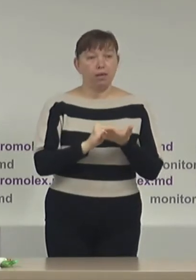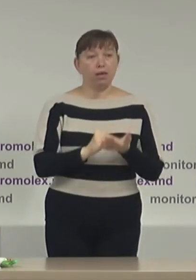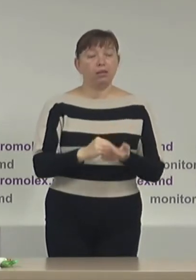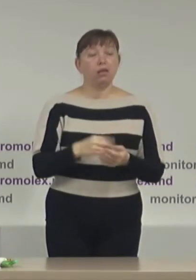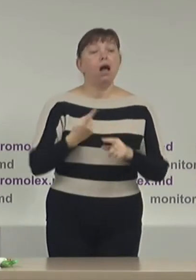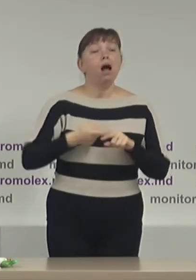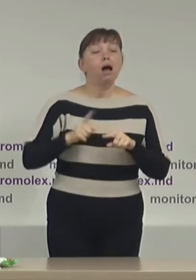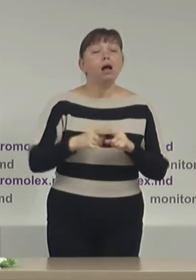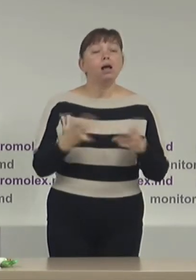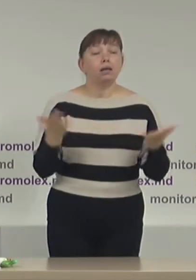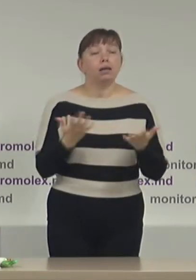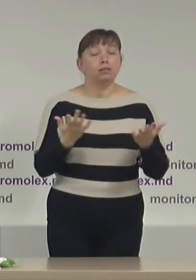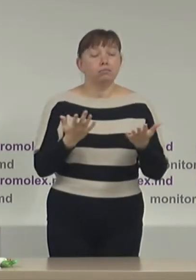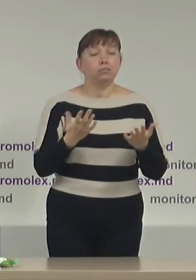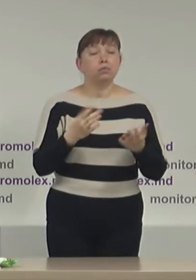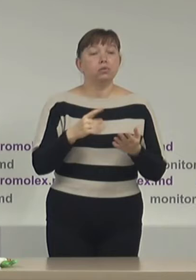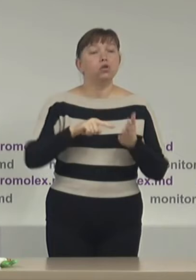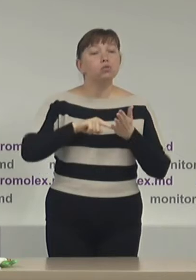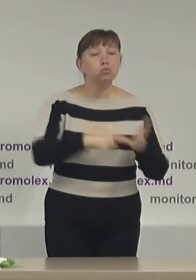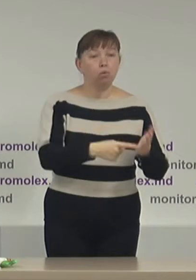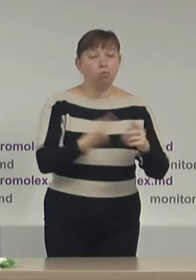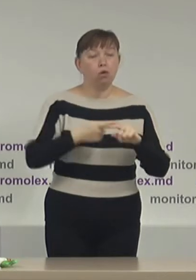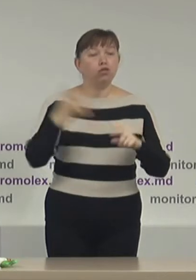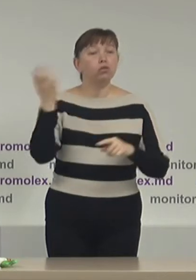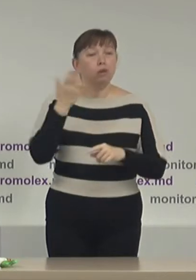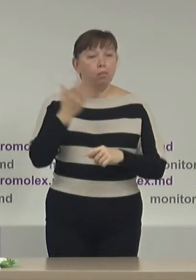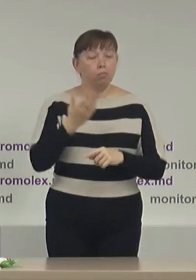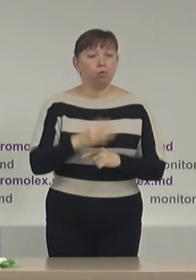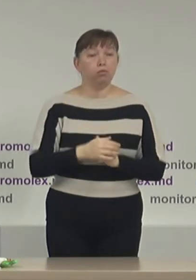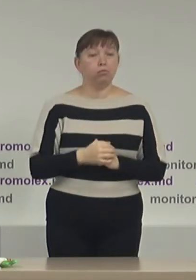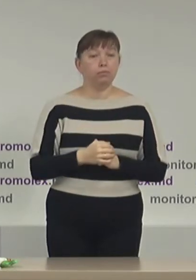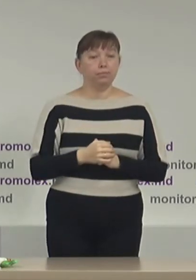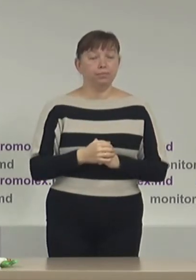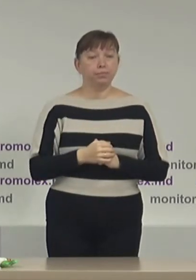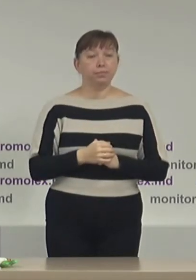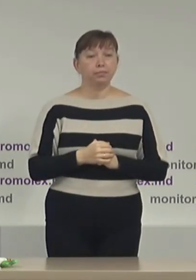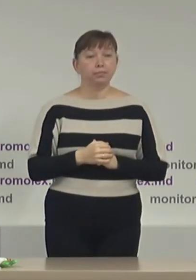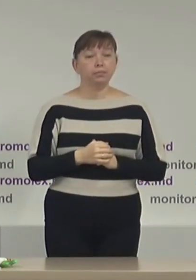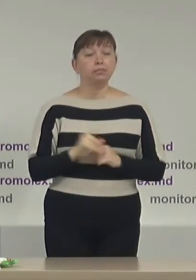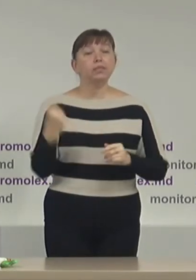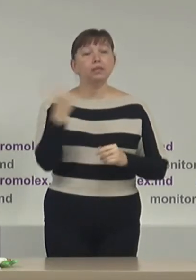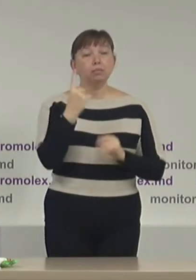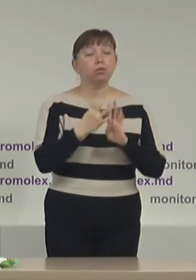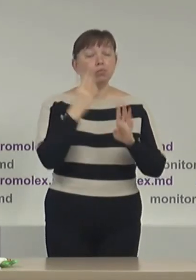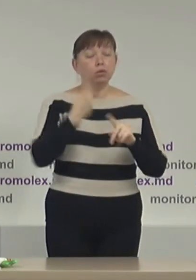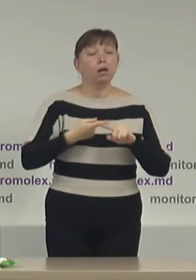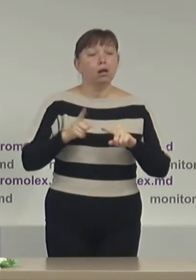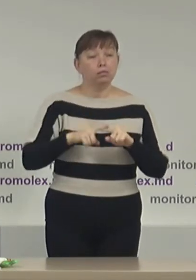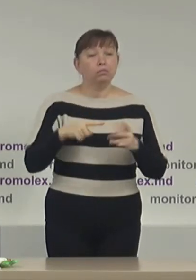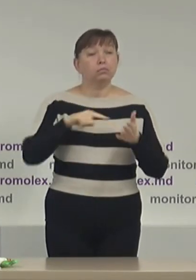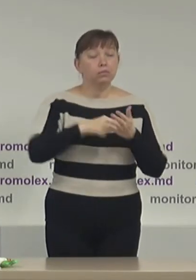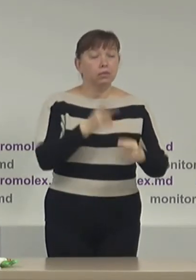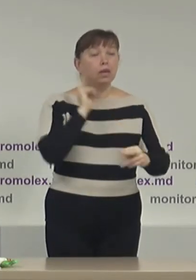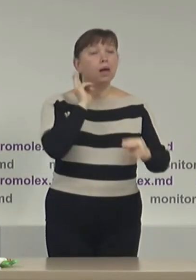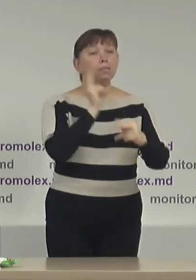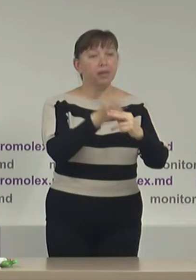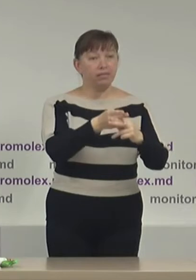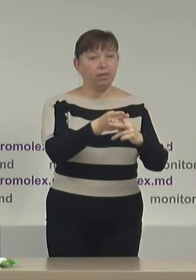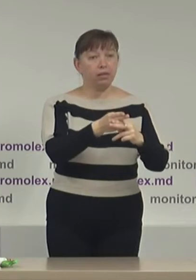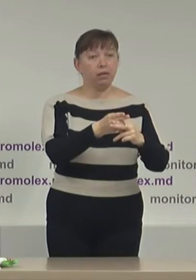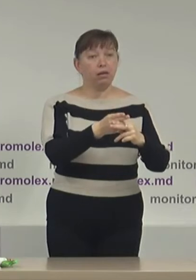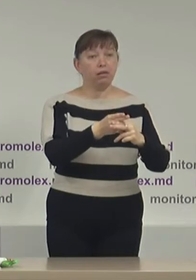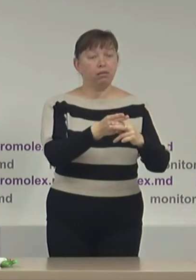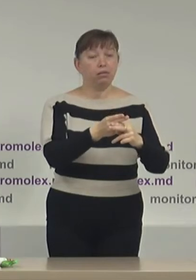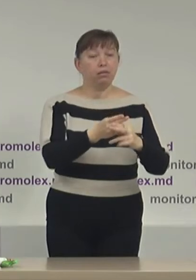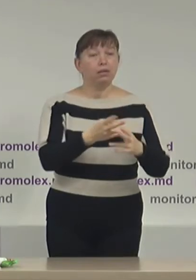will repeat the purpose of the report, the public reports developed by Promo-LEX. First,